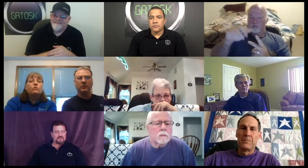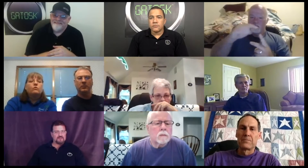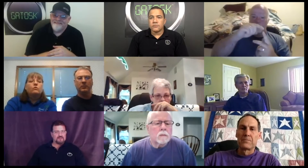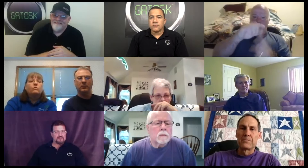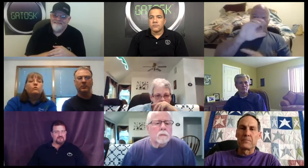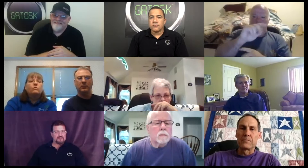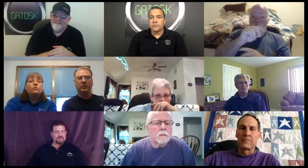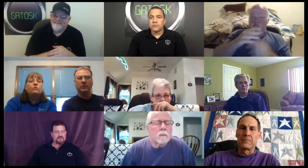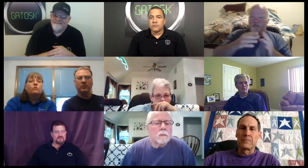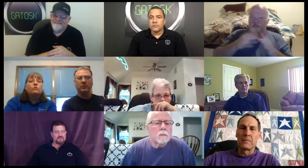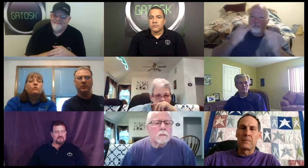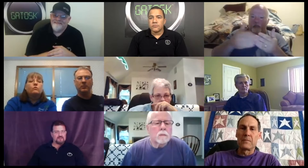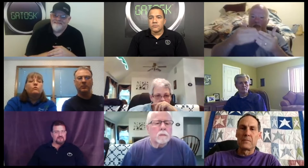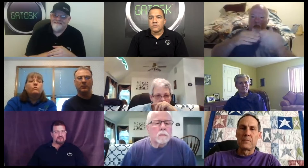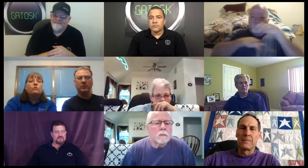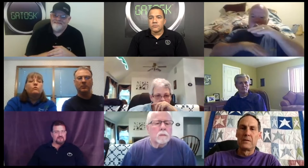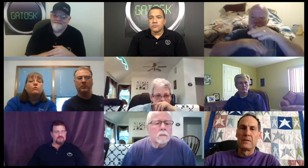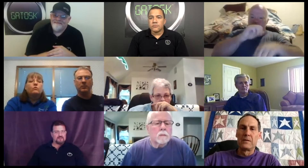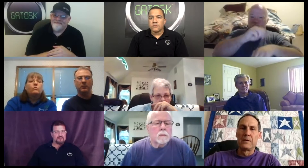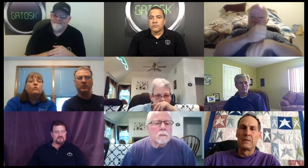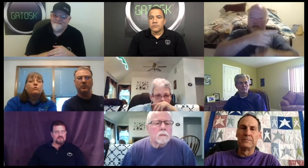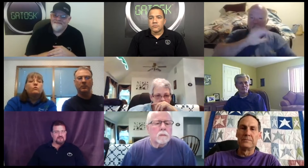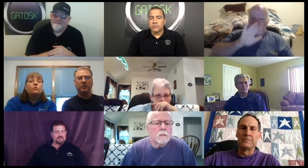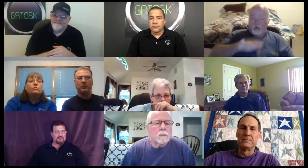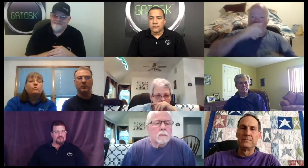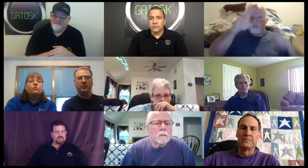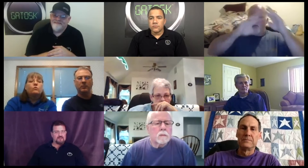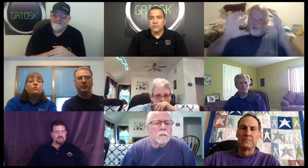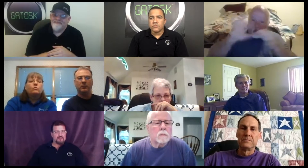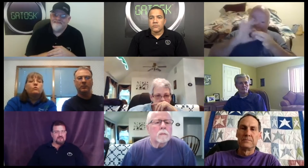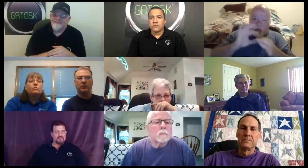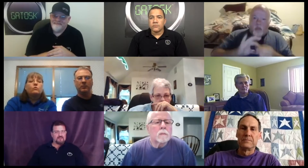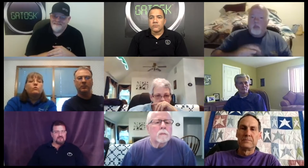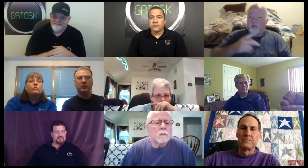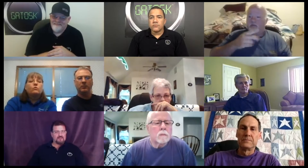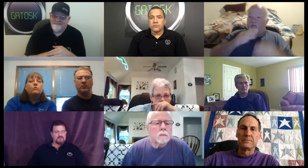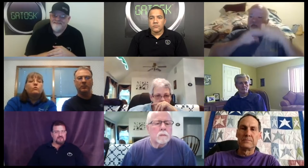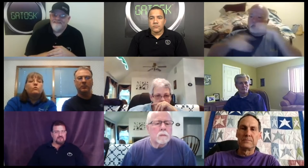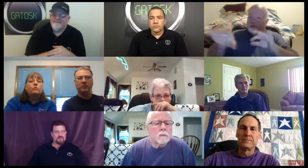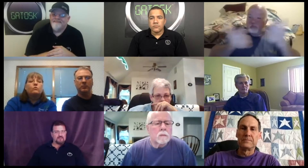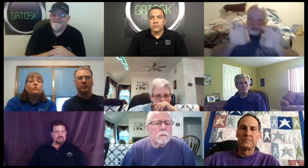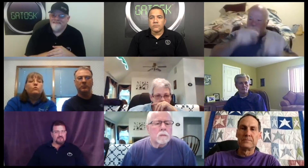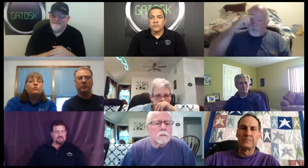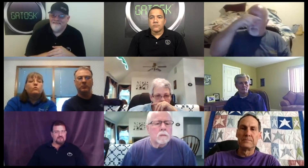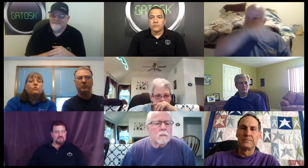express and something easier, like a basic button to where you could like just set it up instead of having to